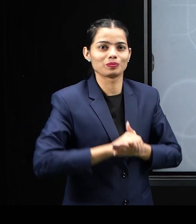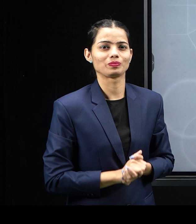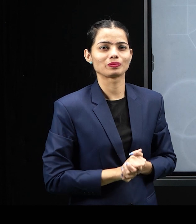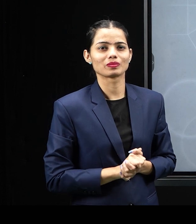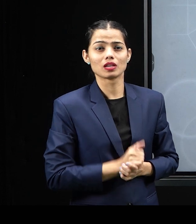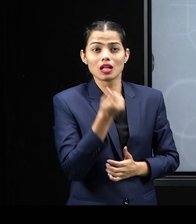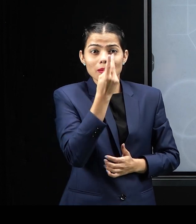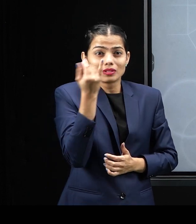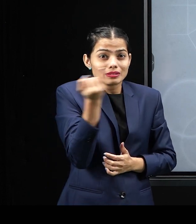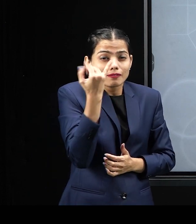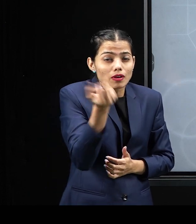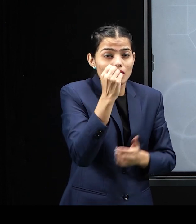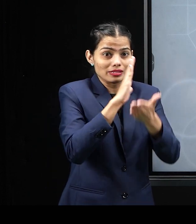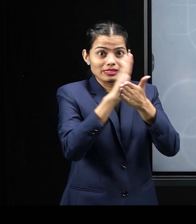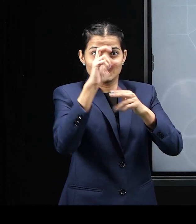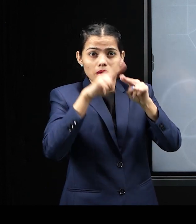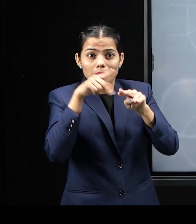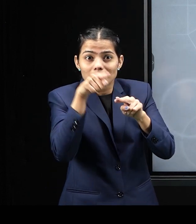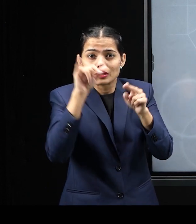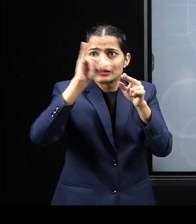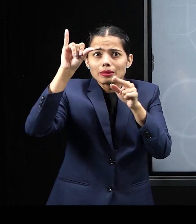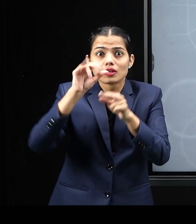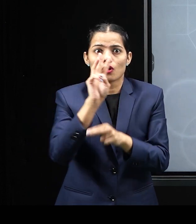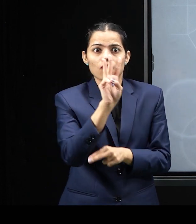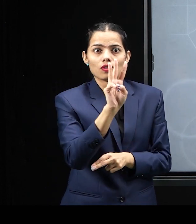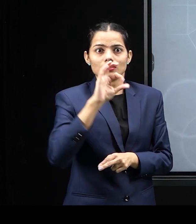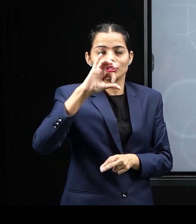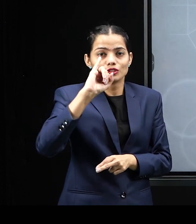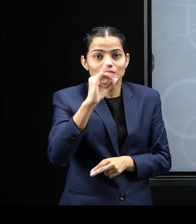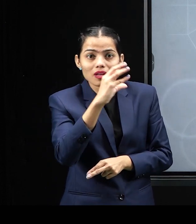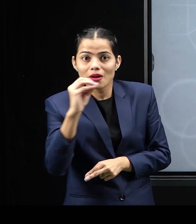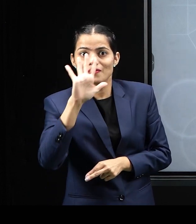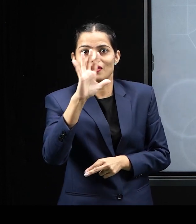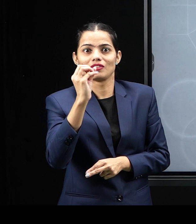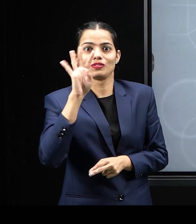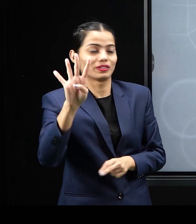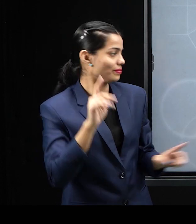To find HCF of 396 and 504,